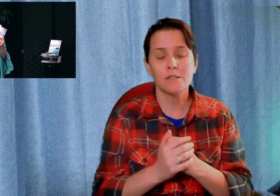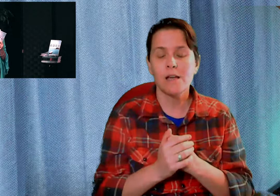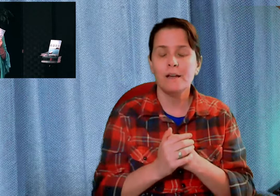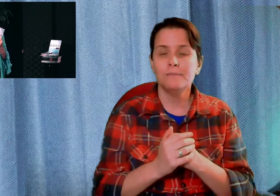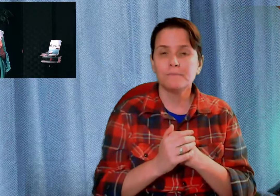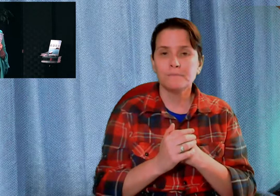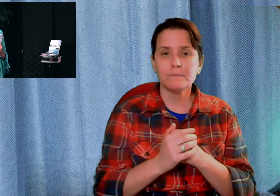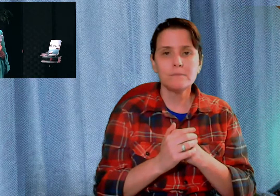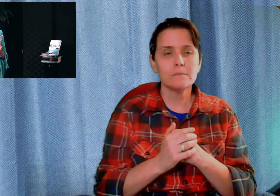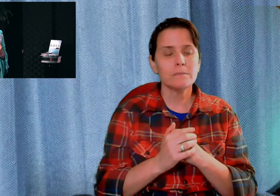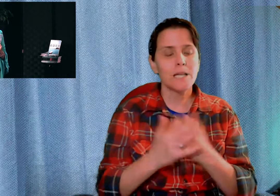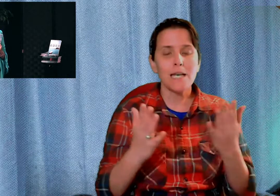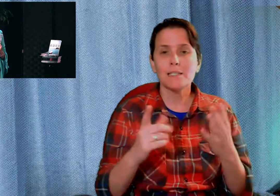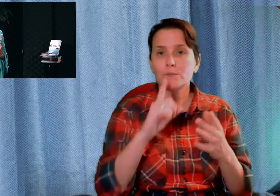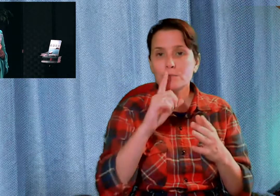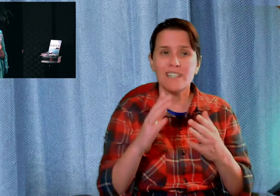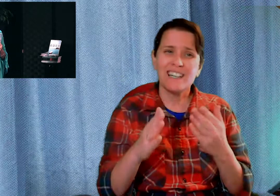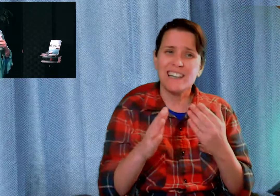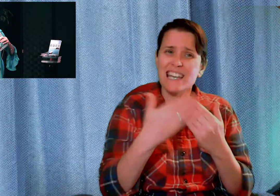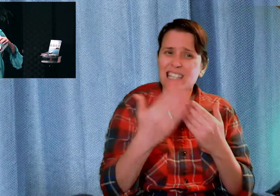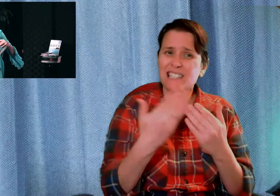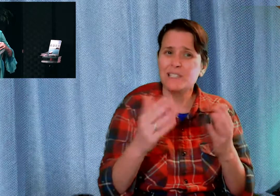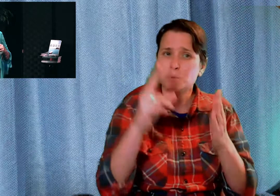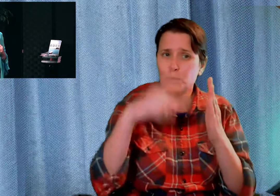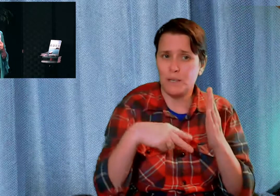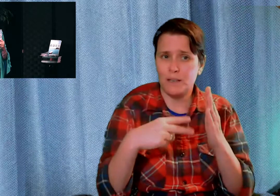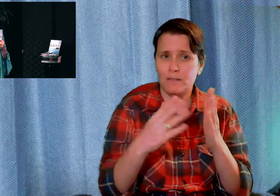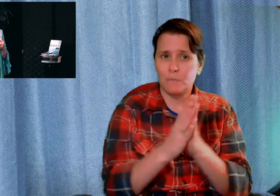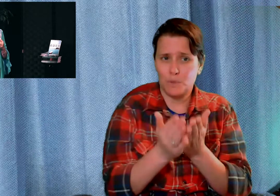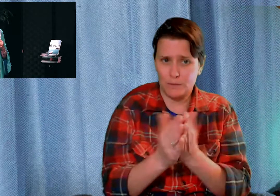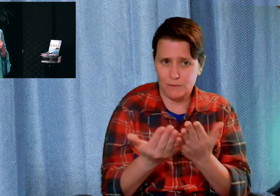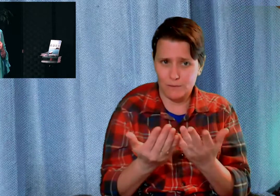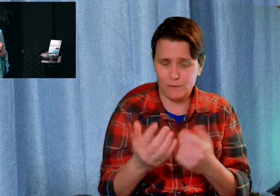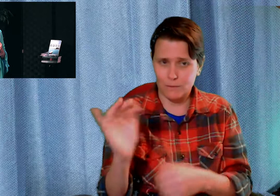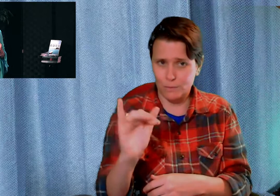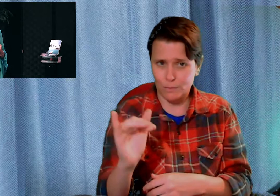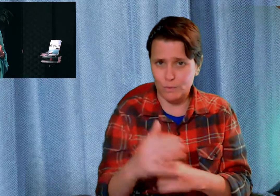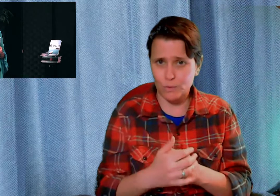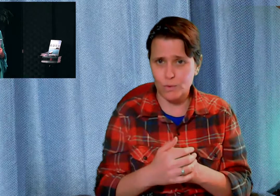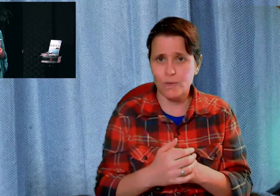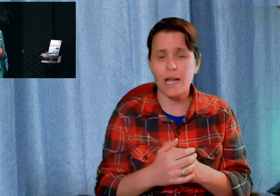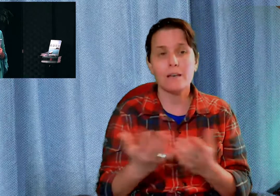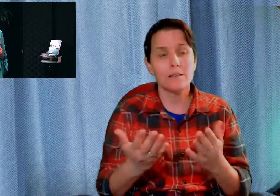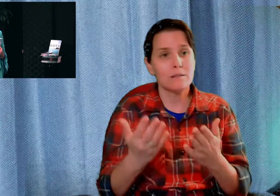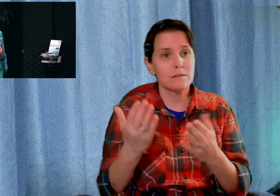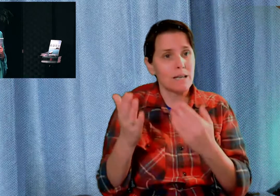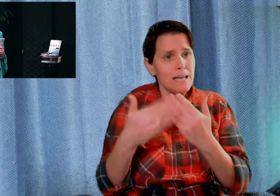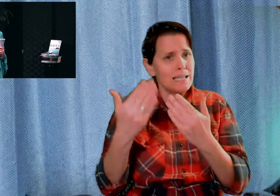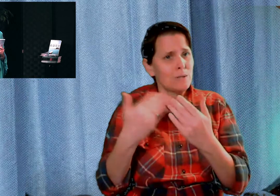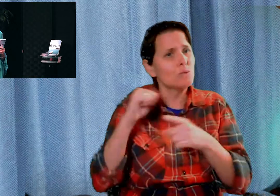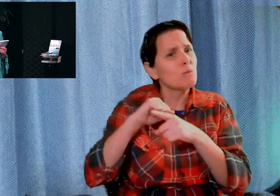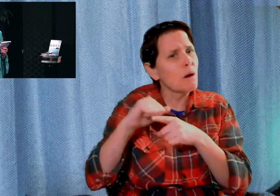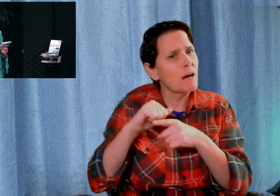it's a super easy to read book, and it's a super easy to practice book, and